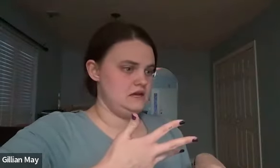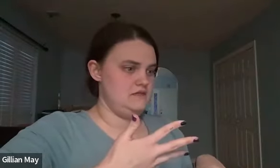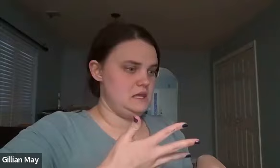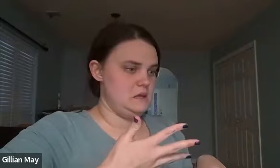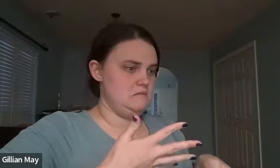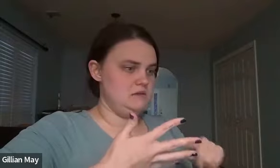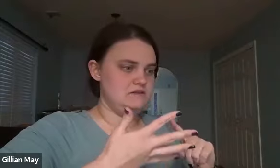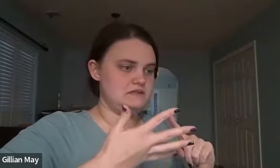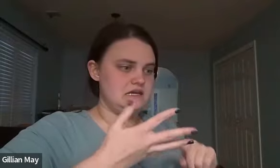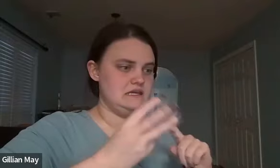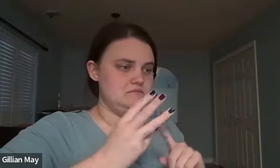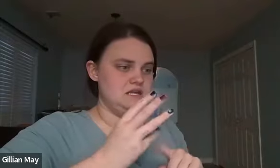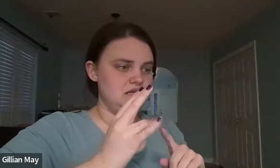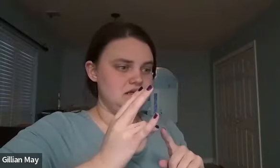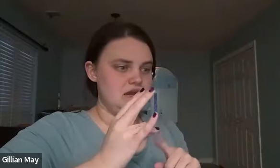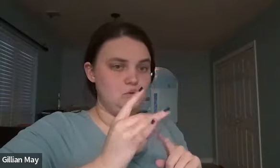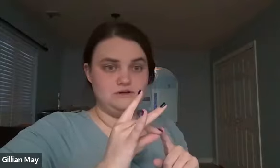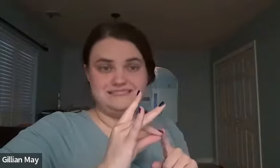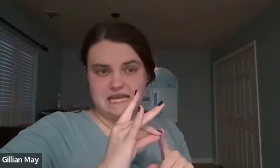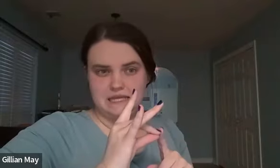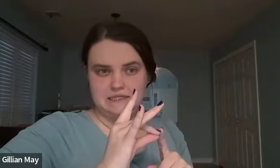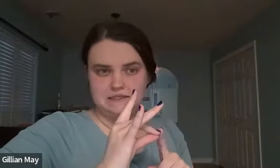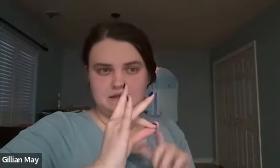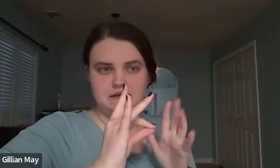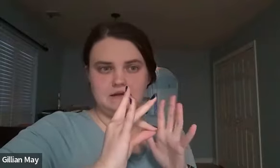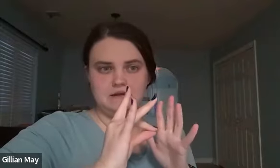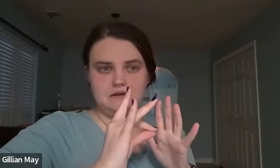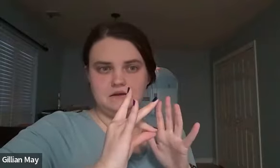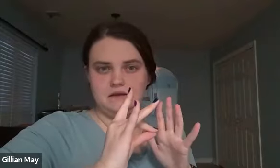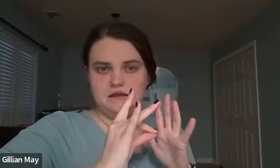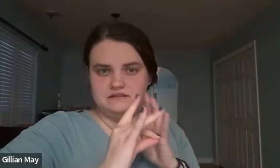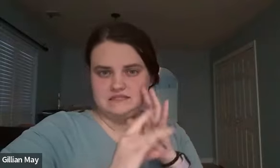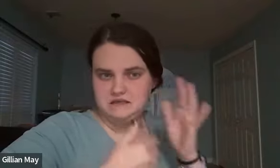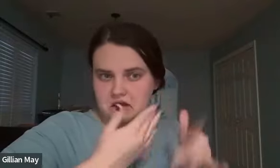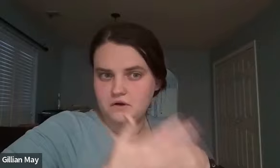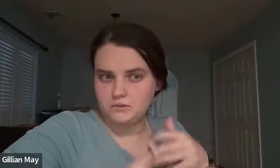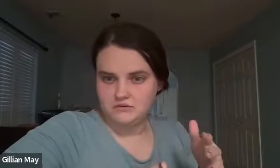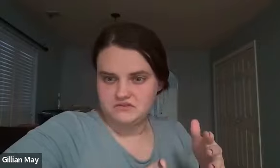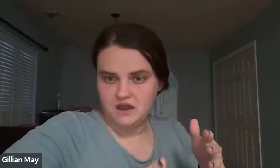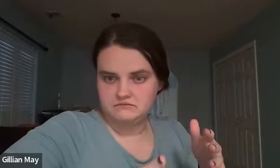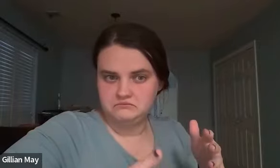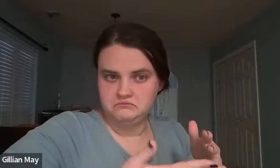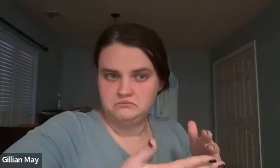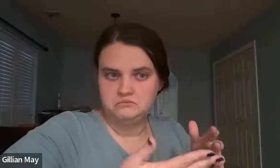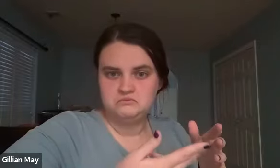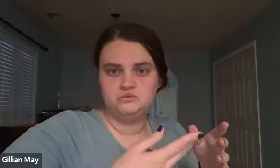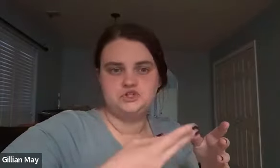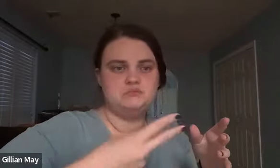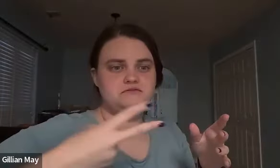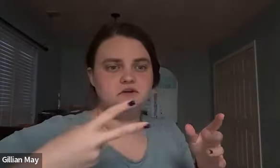and then maybe the second, minute, hour, day. And see how far we go with that. Would y'all prefer